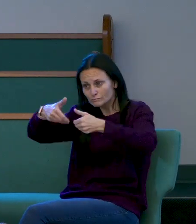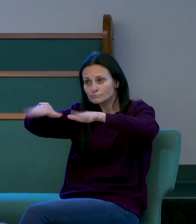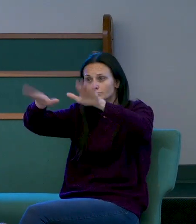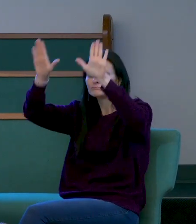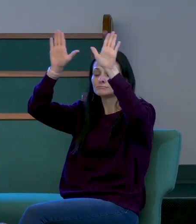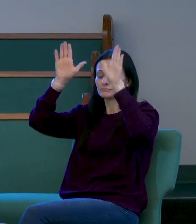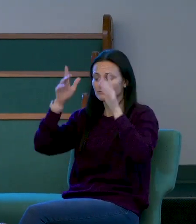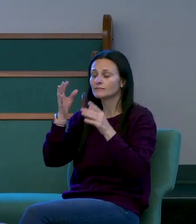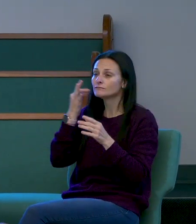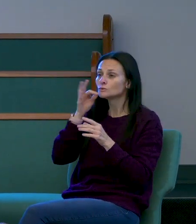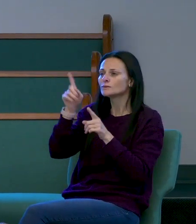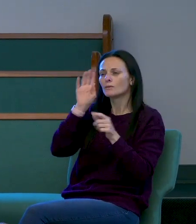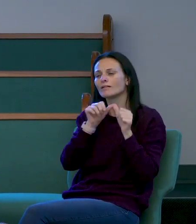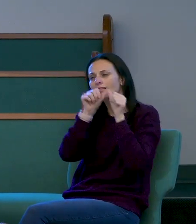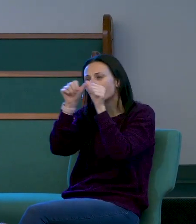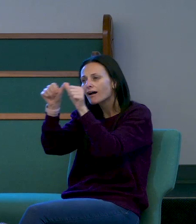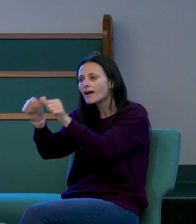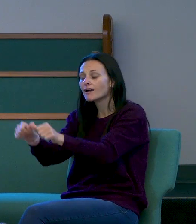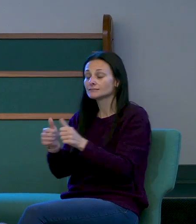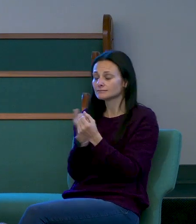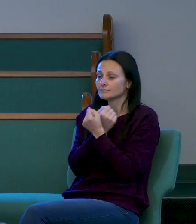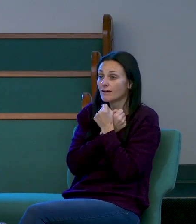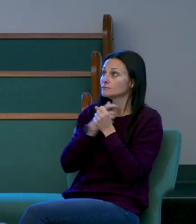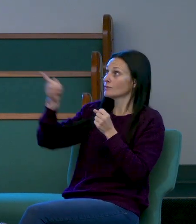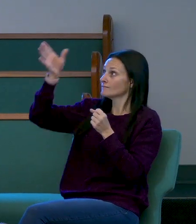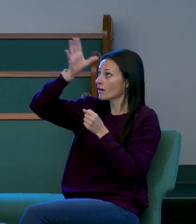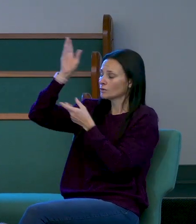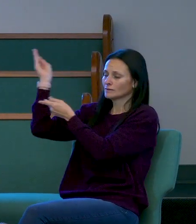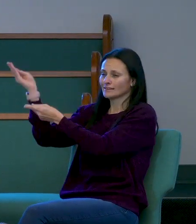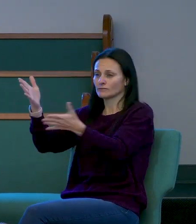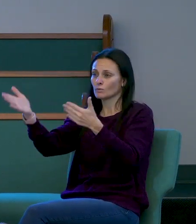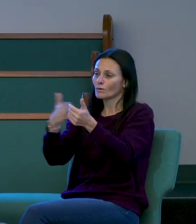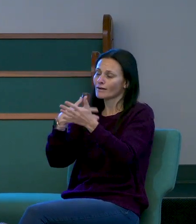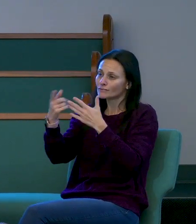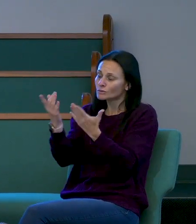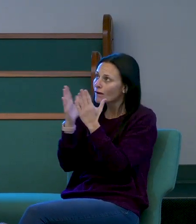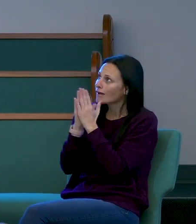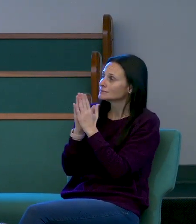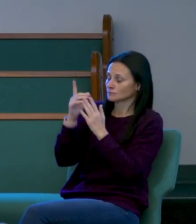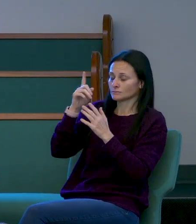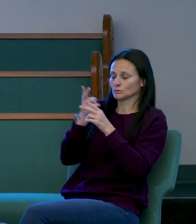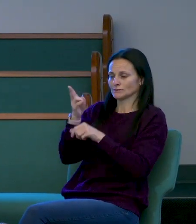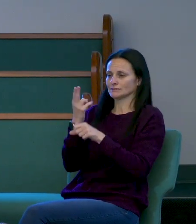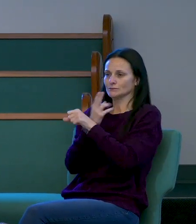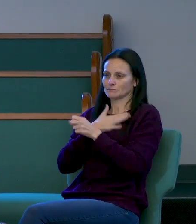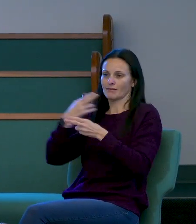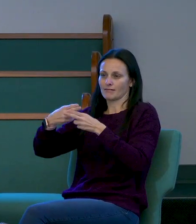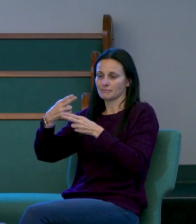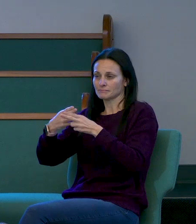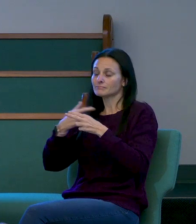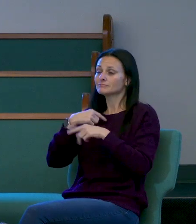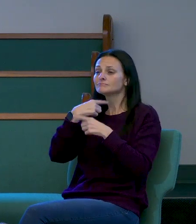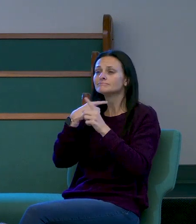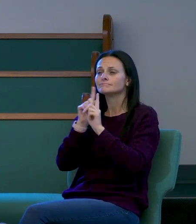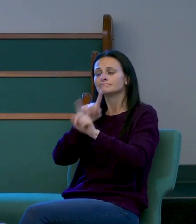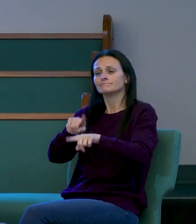fruit, fruit that will last, so that the Father will give you whatever you ask him in my name. I am giving you these